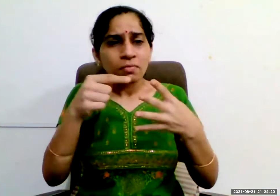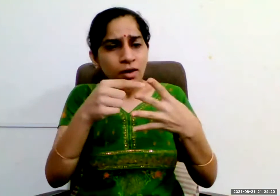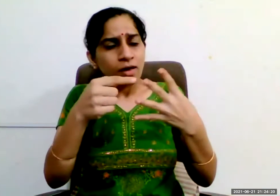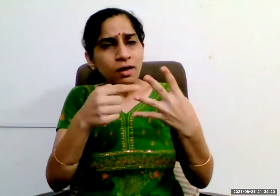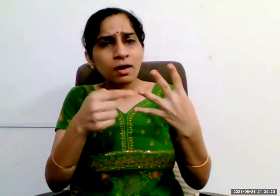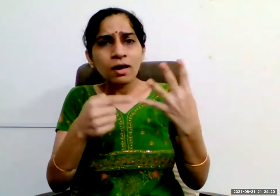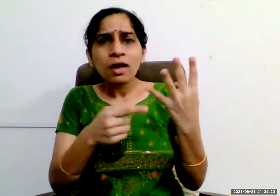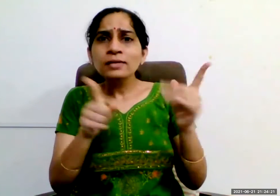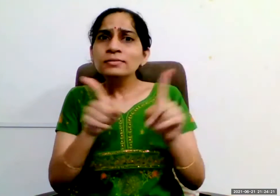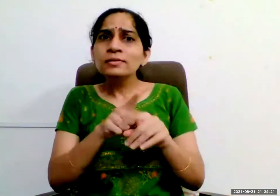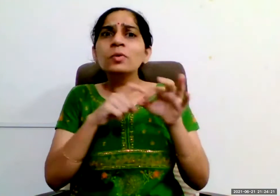So,